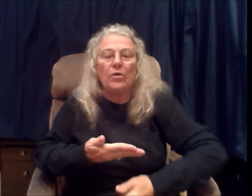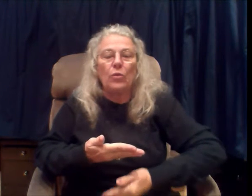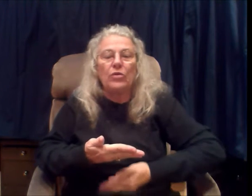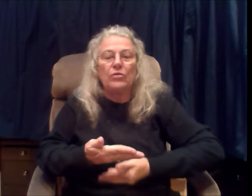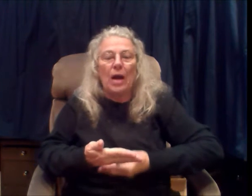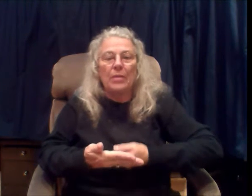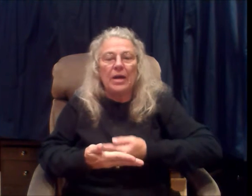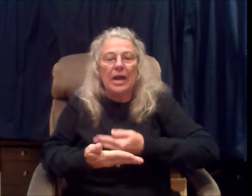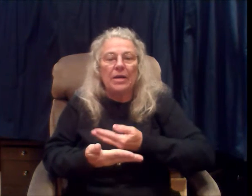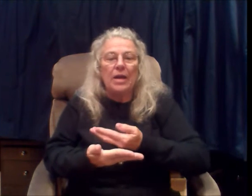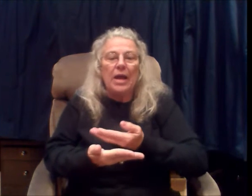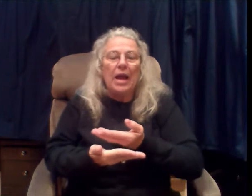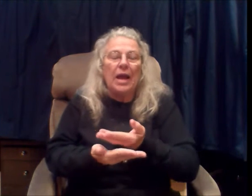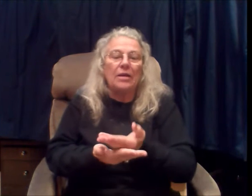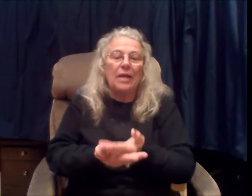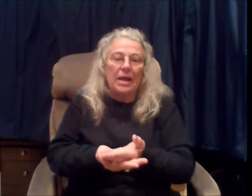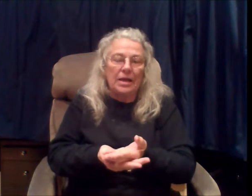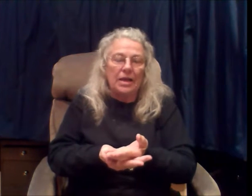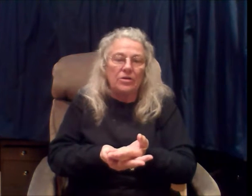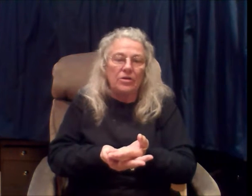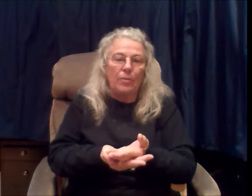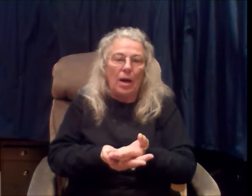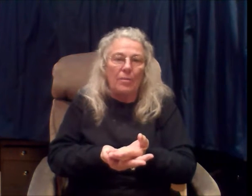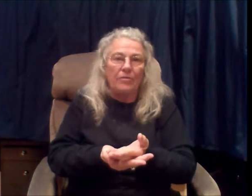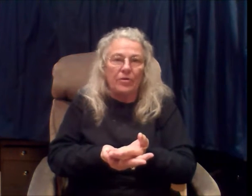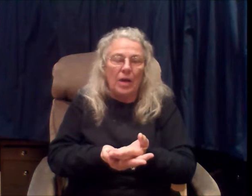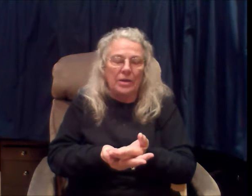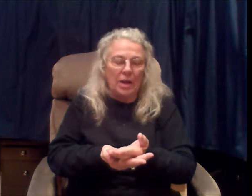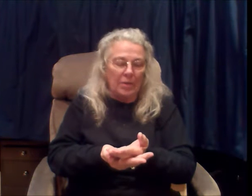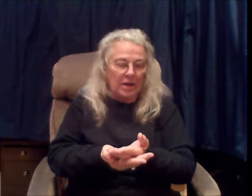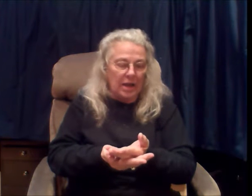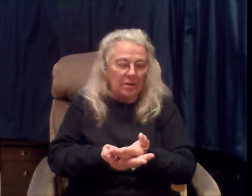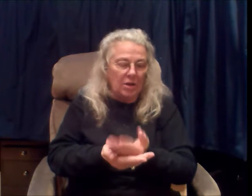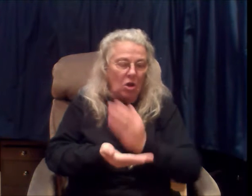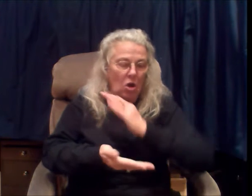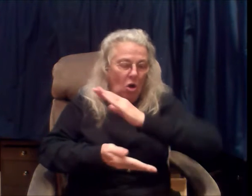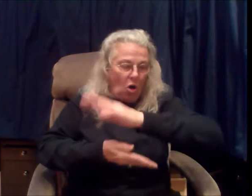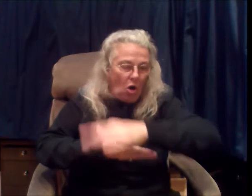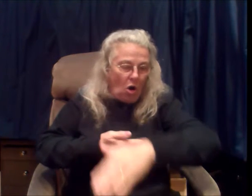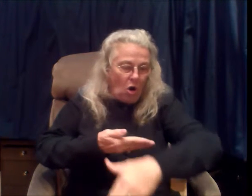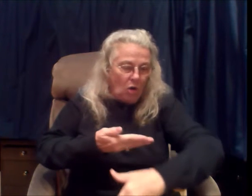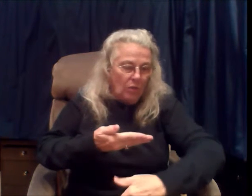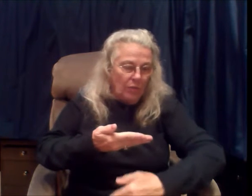it with your dominant hand and lay it into the palm of your non-dominant hand. All.